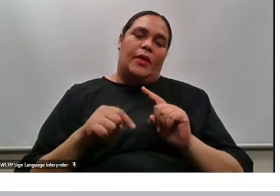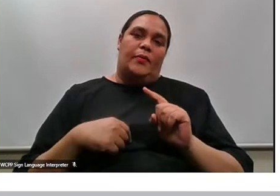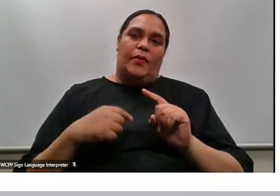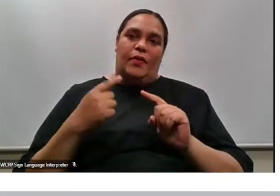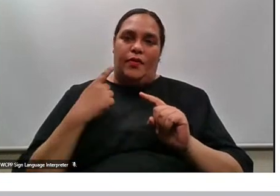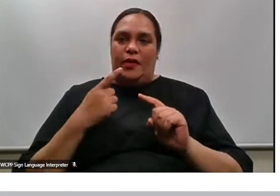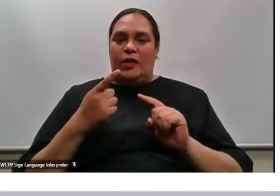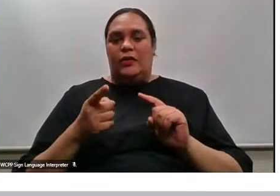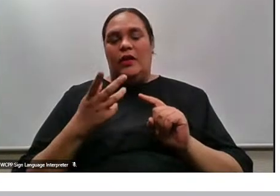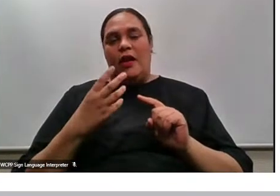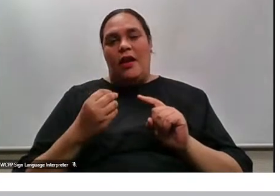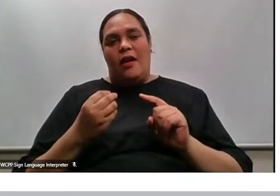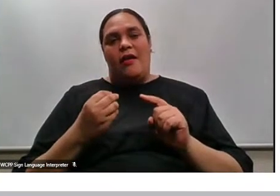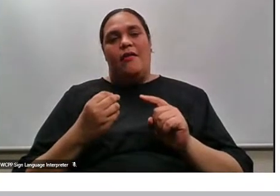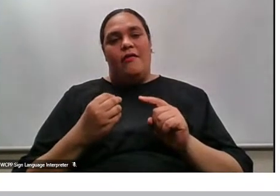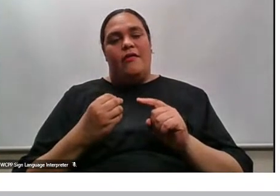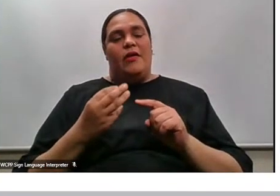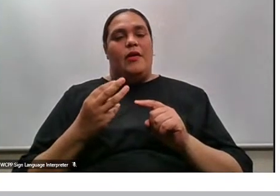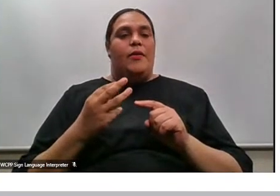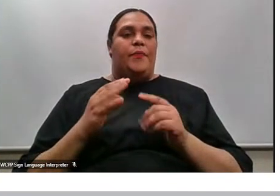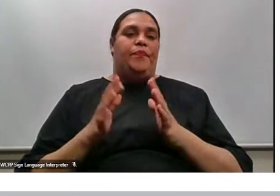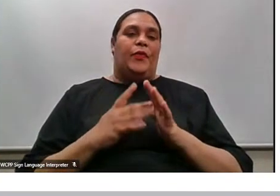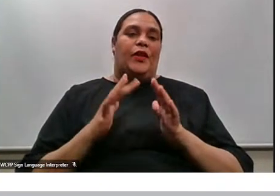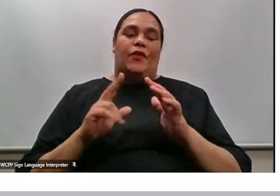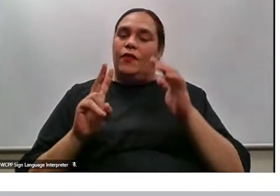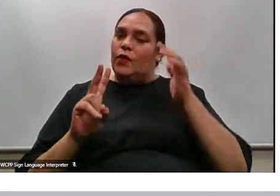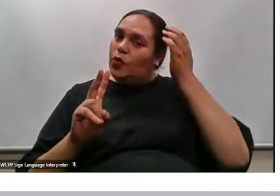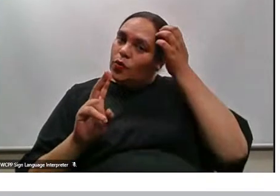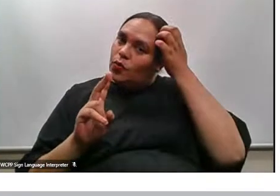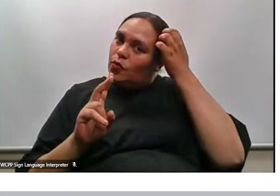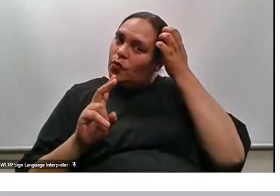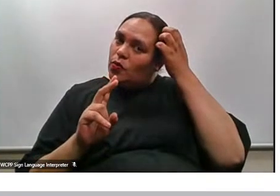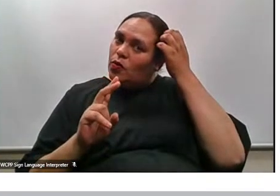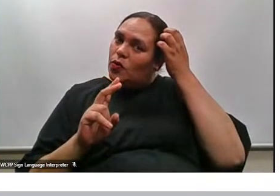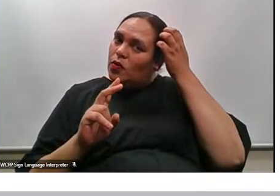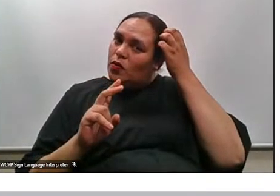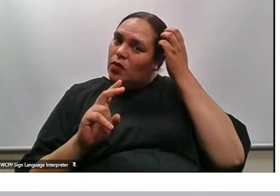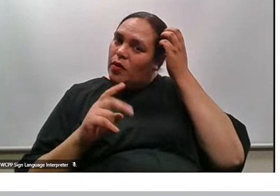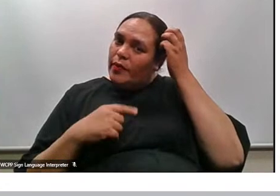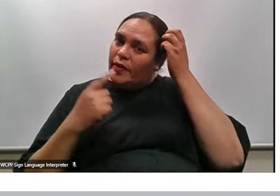I think it's Ms. Crystal in page 52.